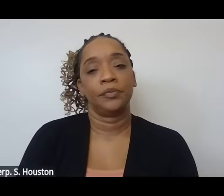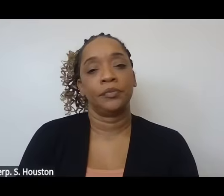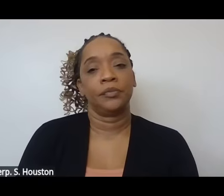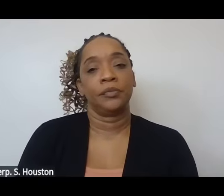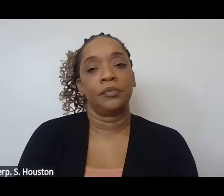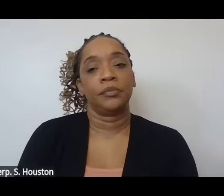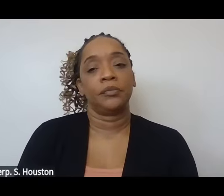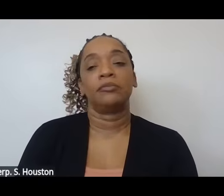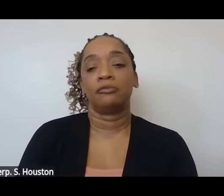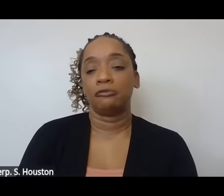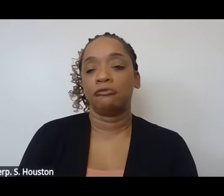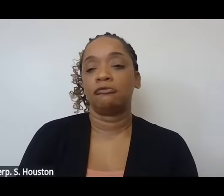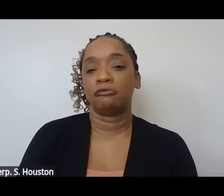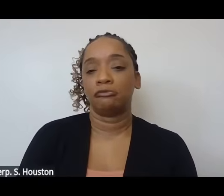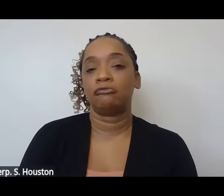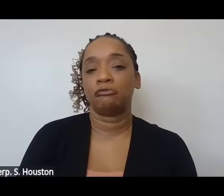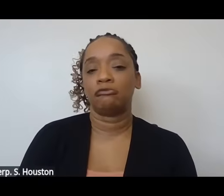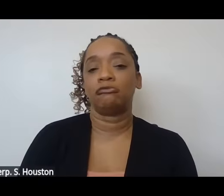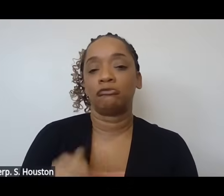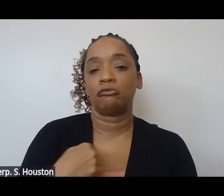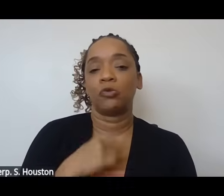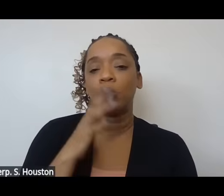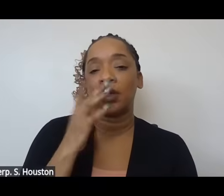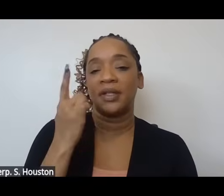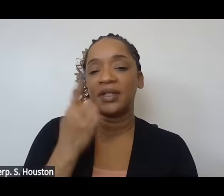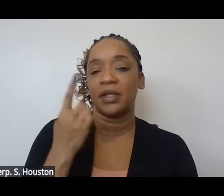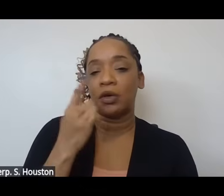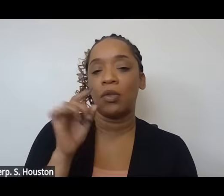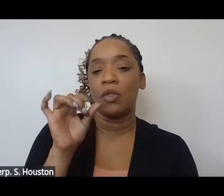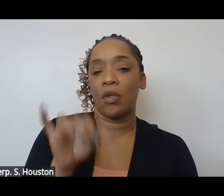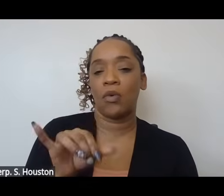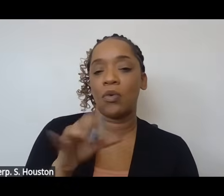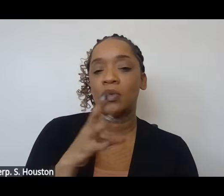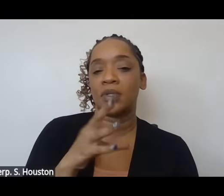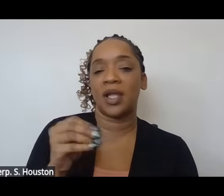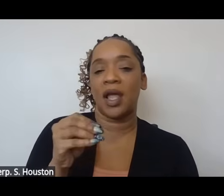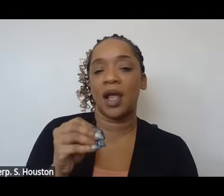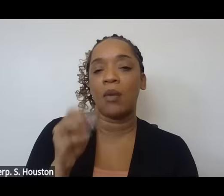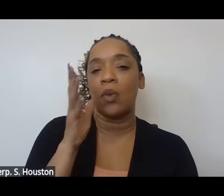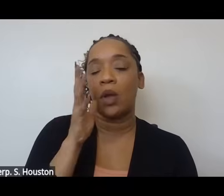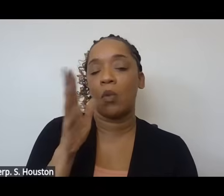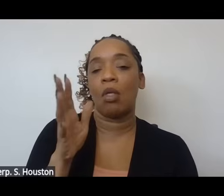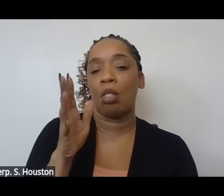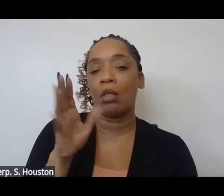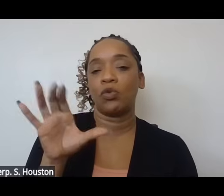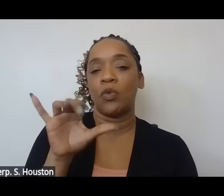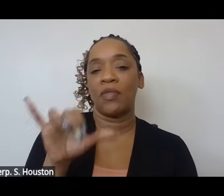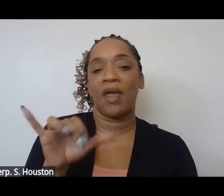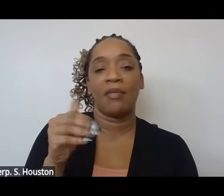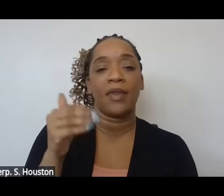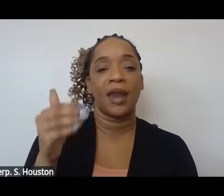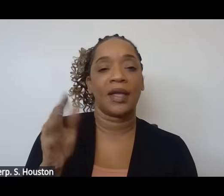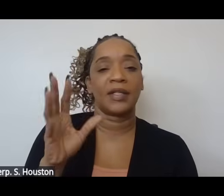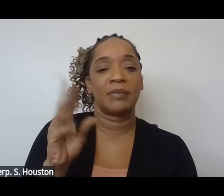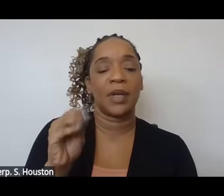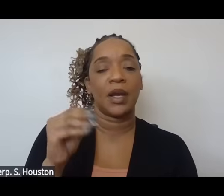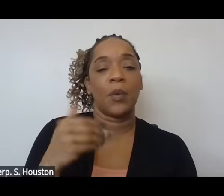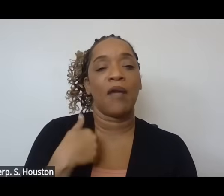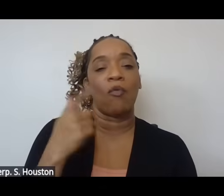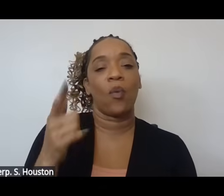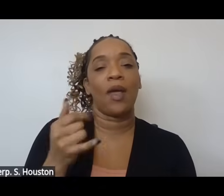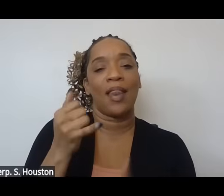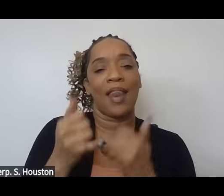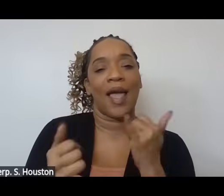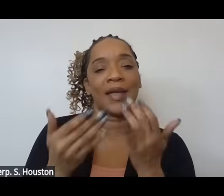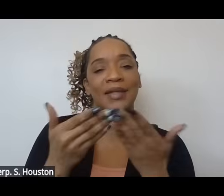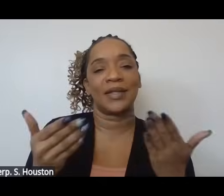All right, we'll consider those and we'll look at them next meeting. We have one last item on the agenda, or not on the agenda, but under new business,